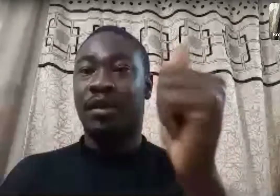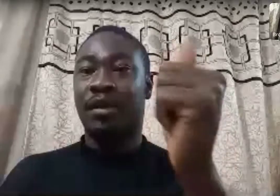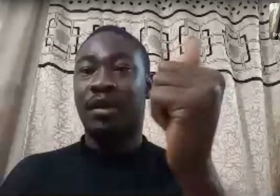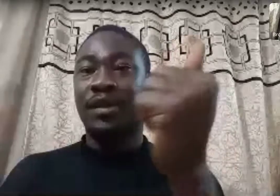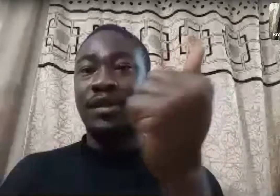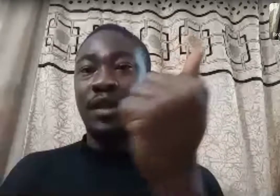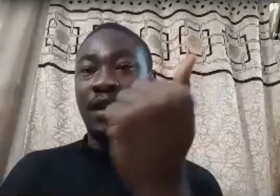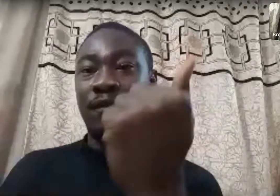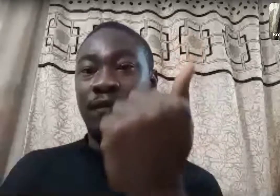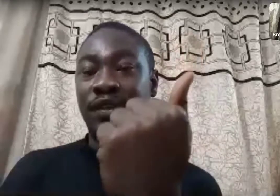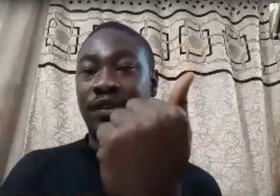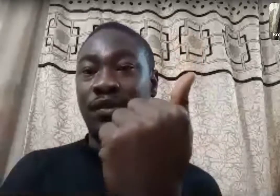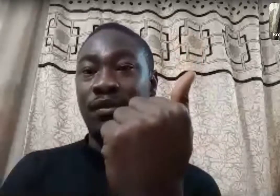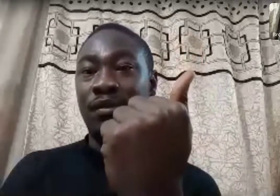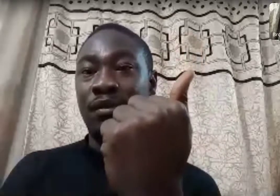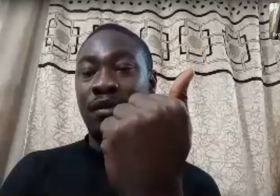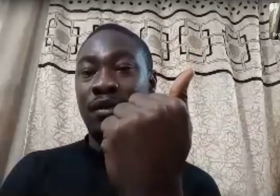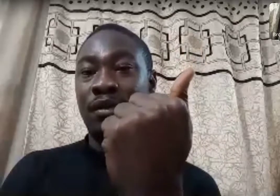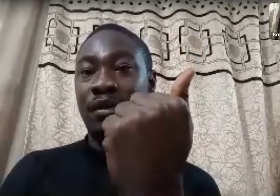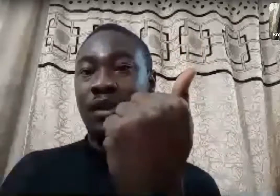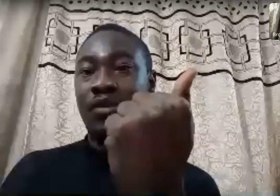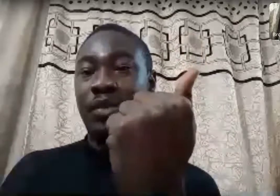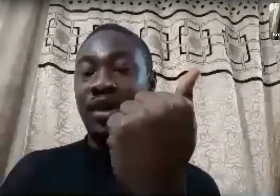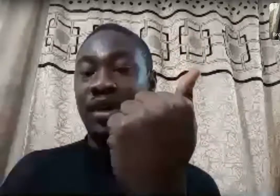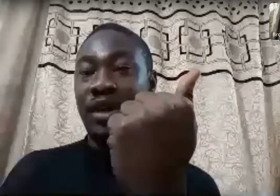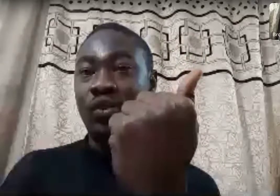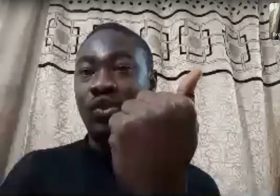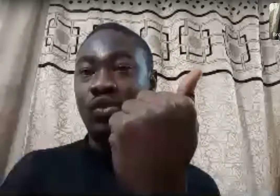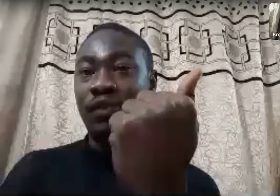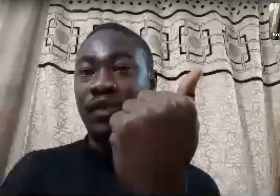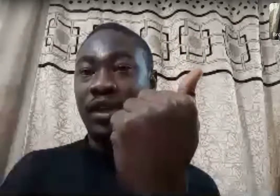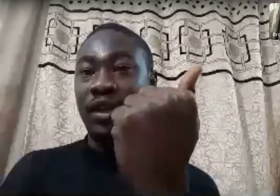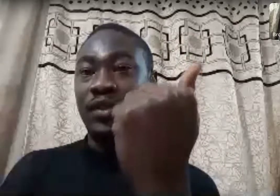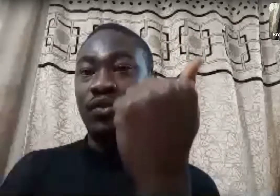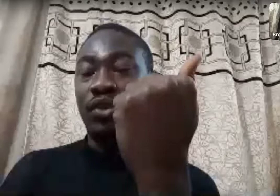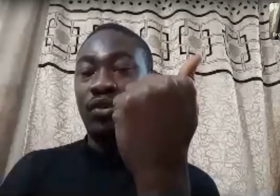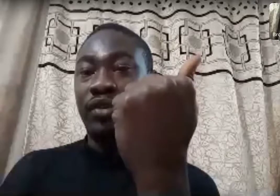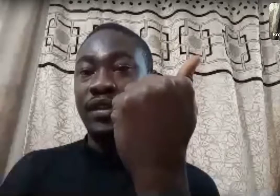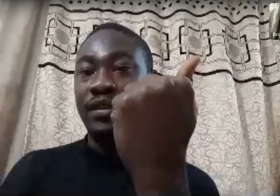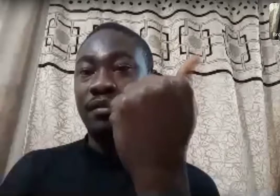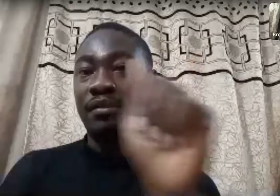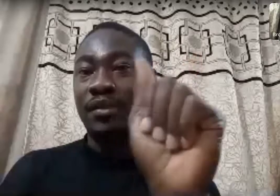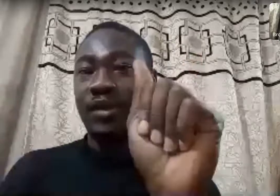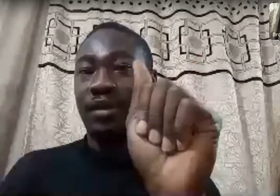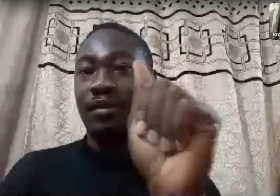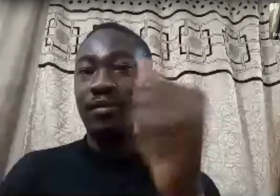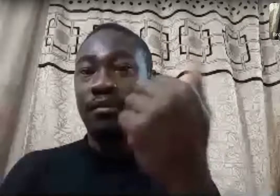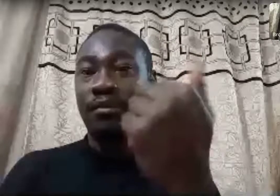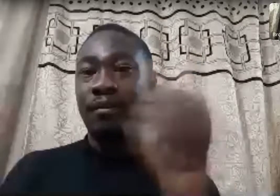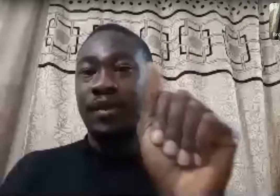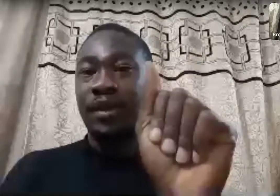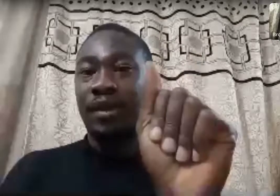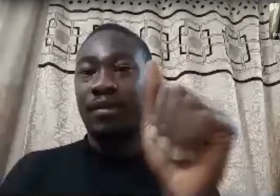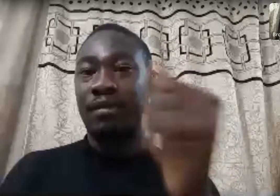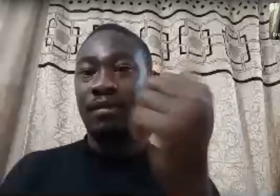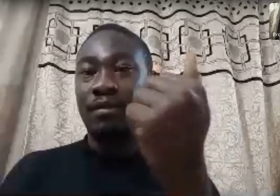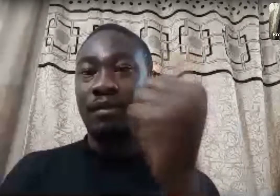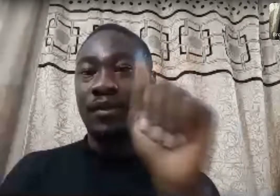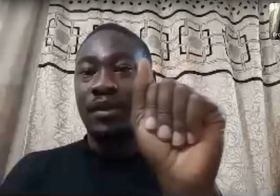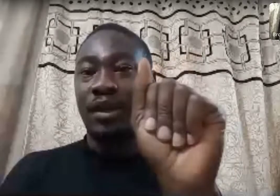face you, then you bring it out swiftly as you wriggle your wrist. 10, 10, 10,